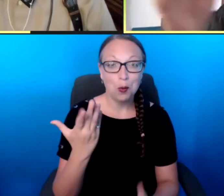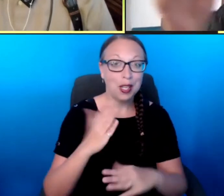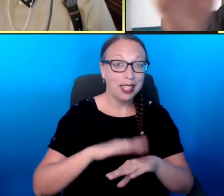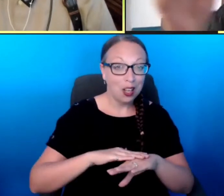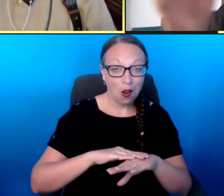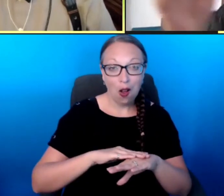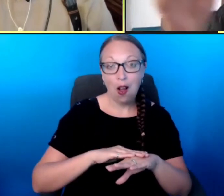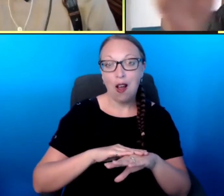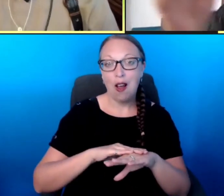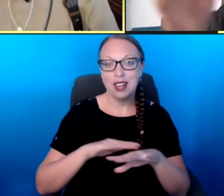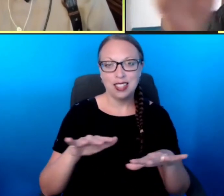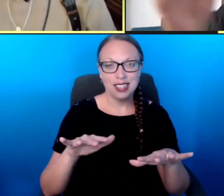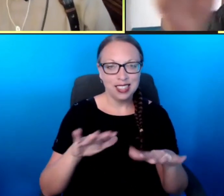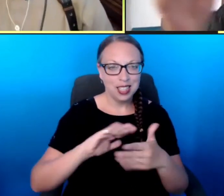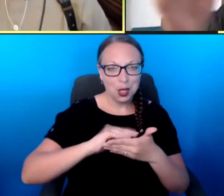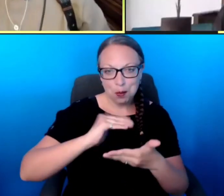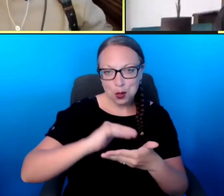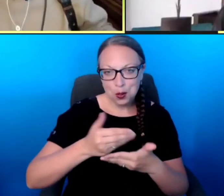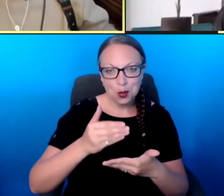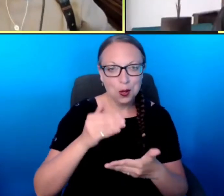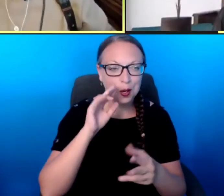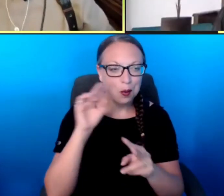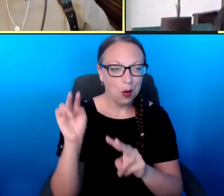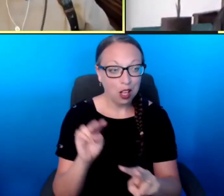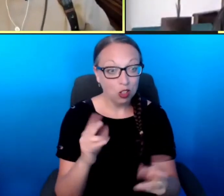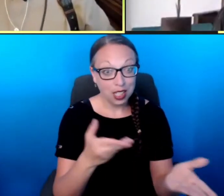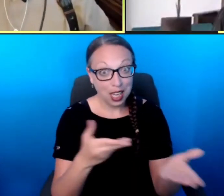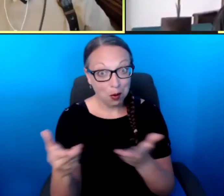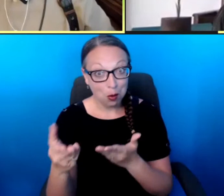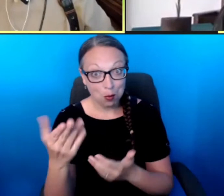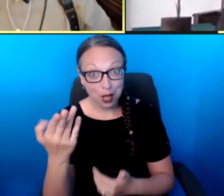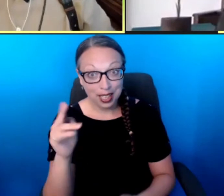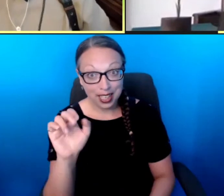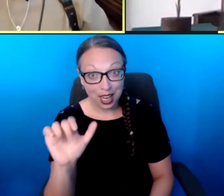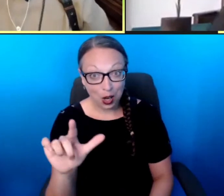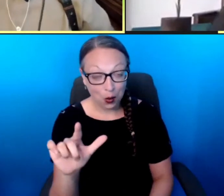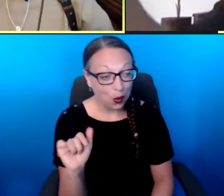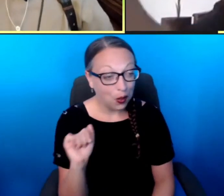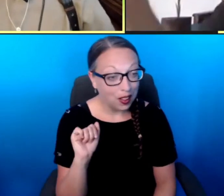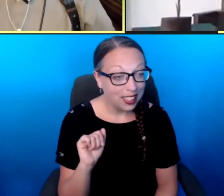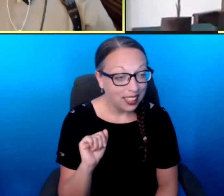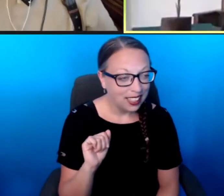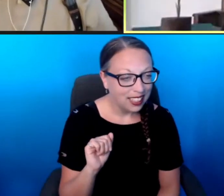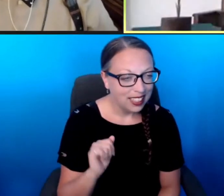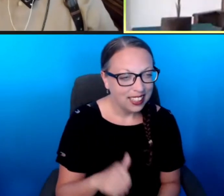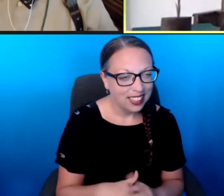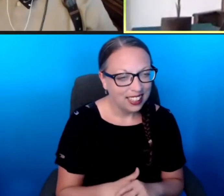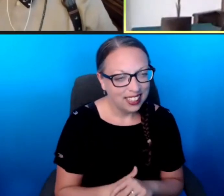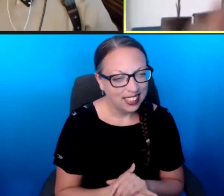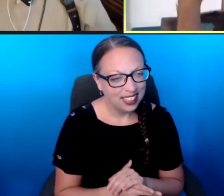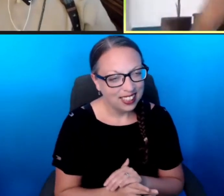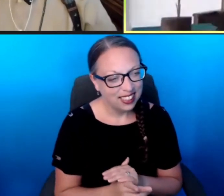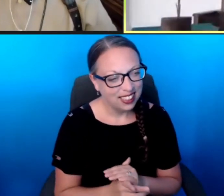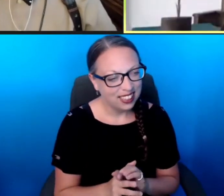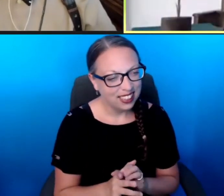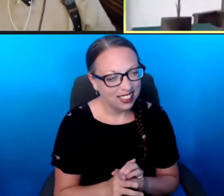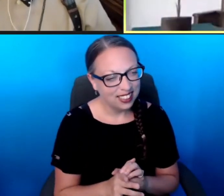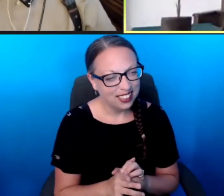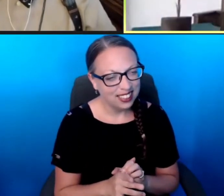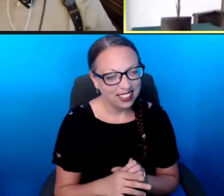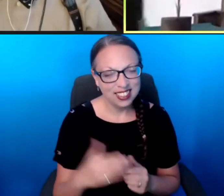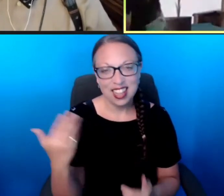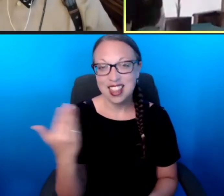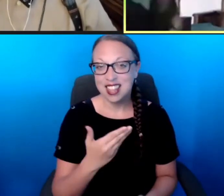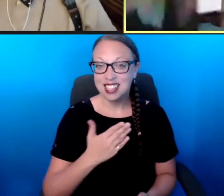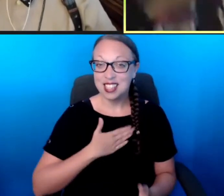Oh, you're frozen again there. And here comes Carol. And let's get Carol in the picture. This is my